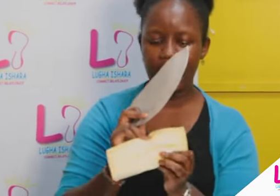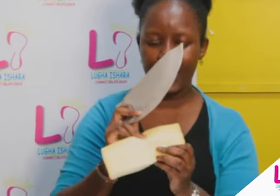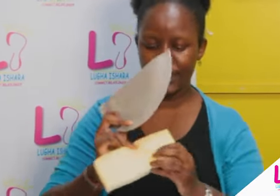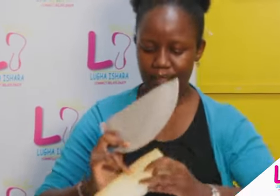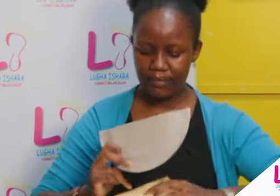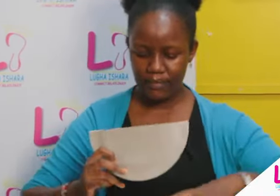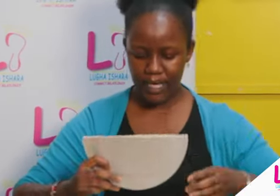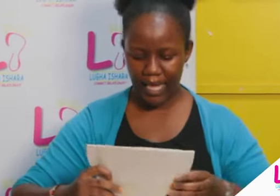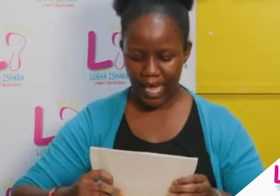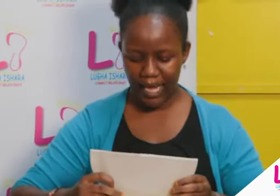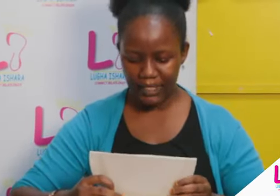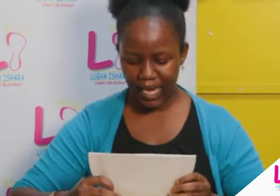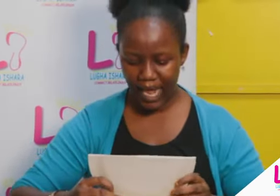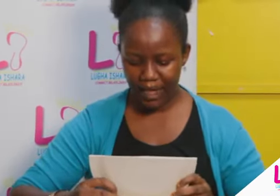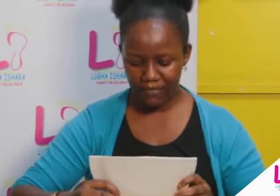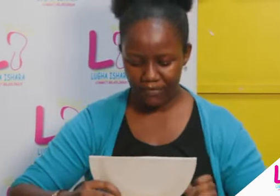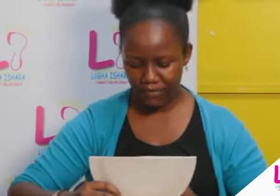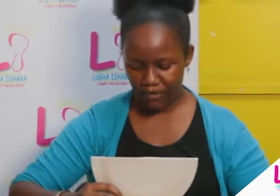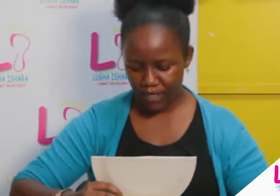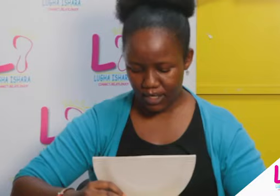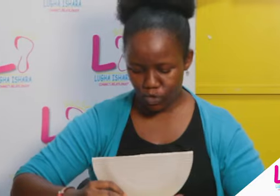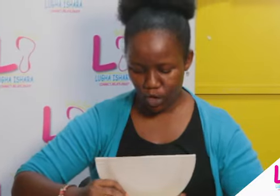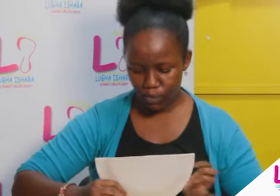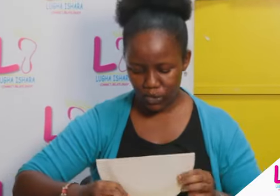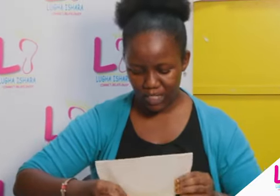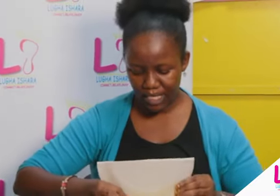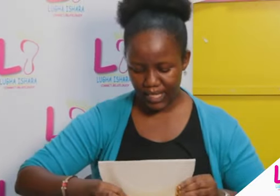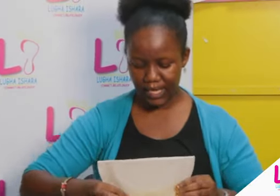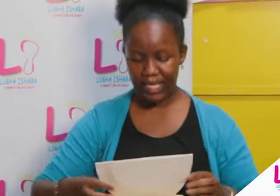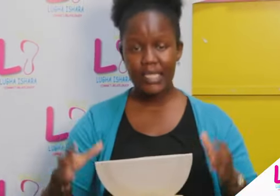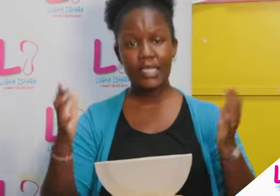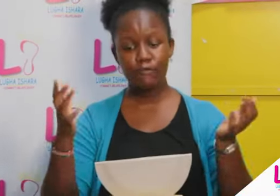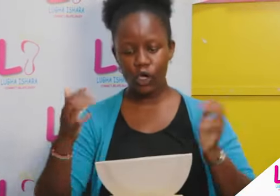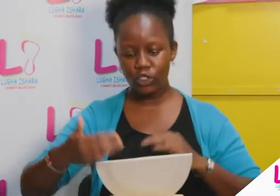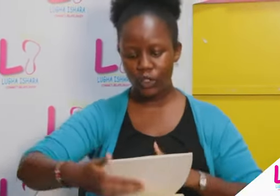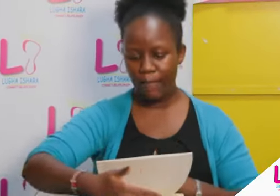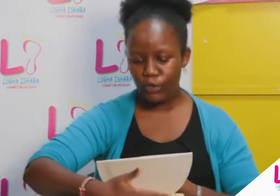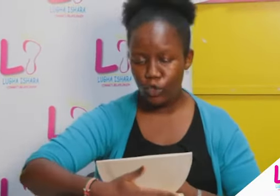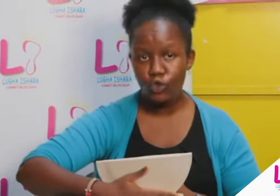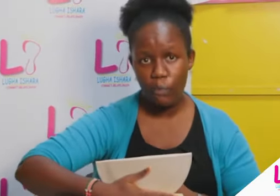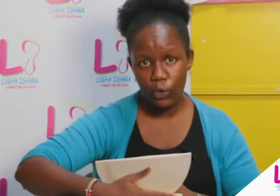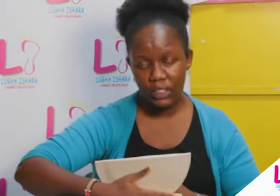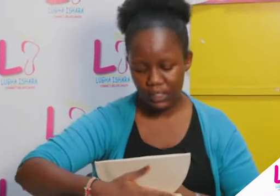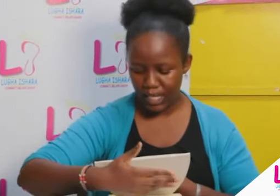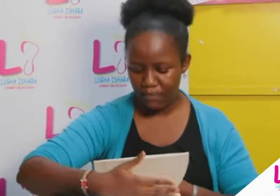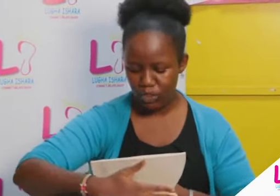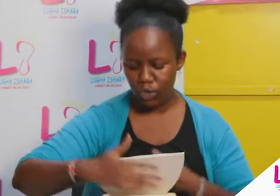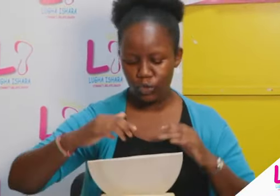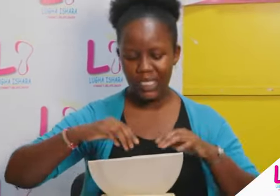that and have your board in there. If not, you can put 2 books in between. You just